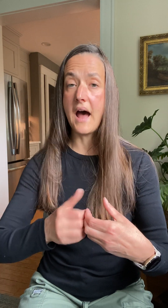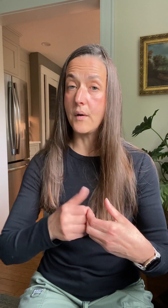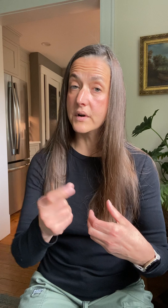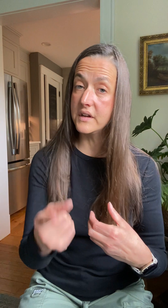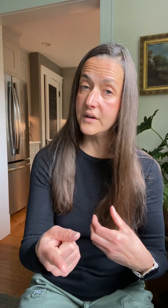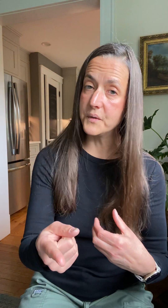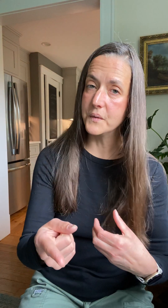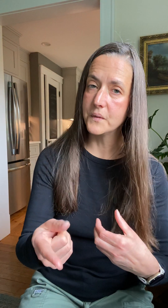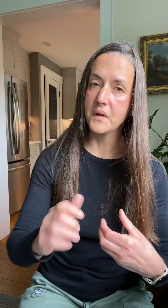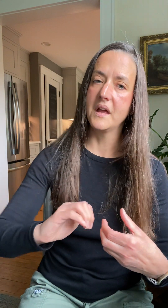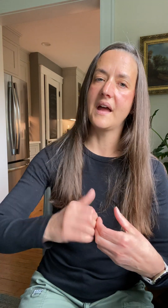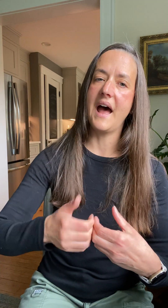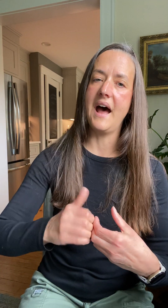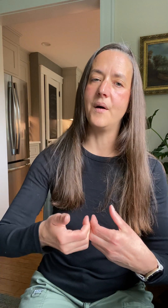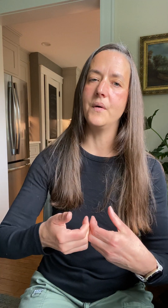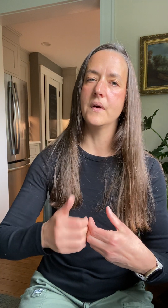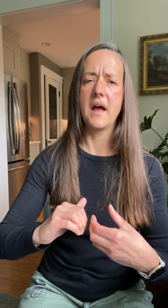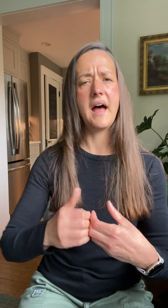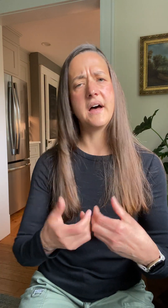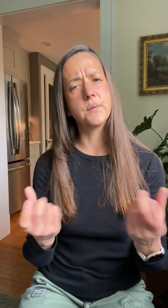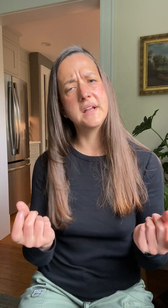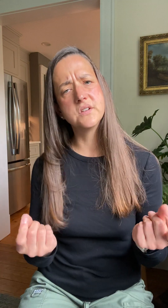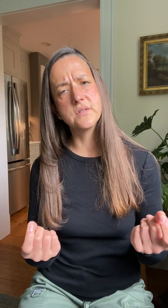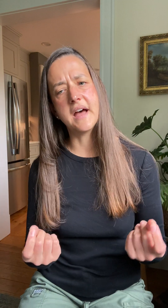are you? How do I do that?